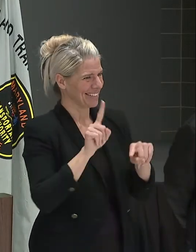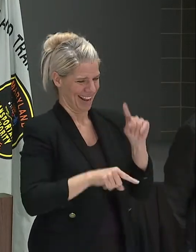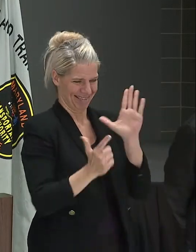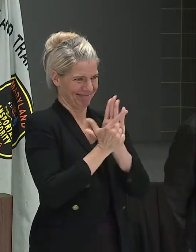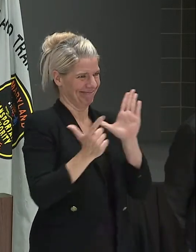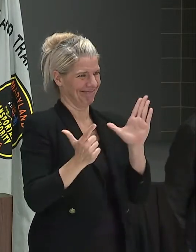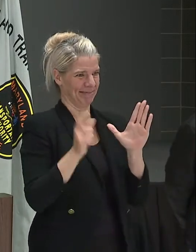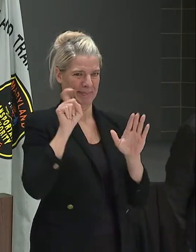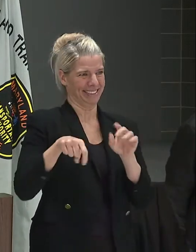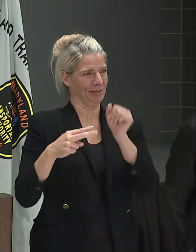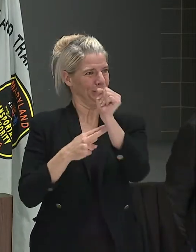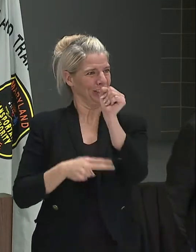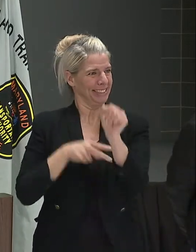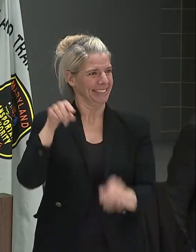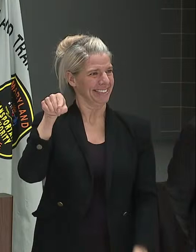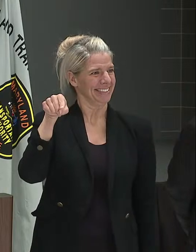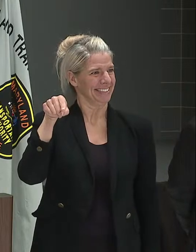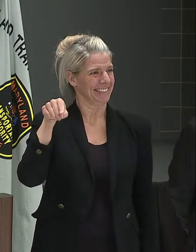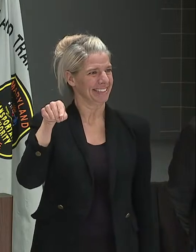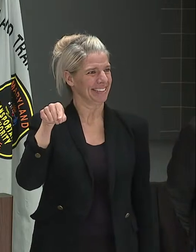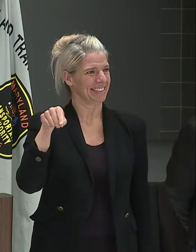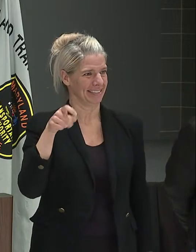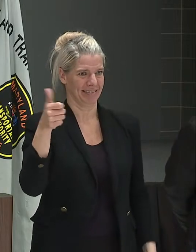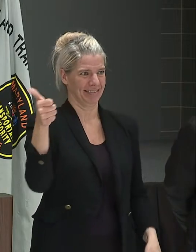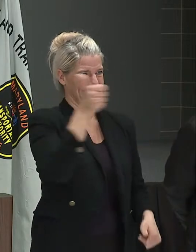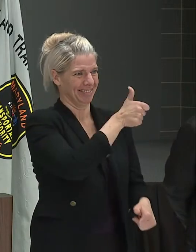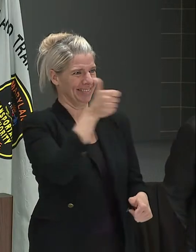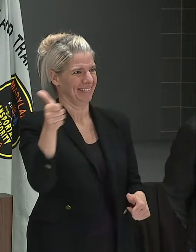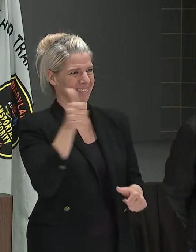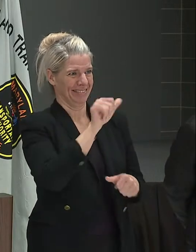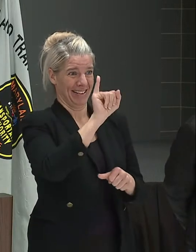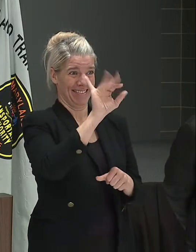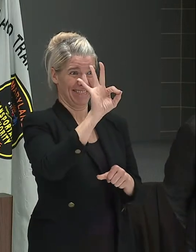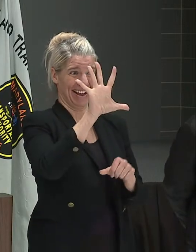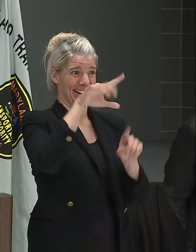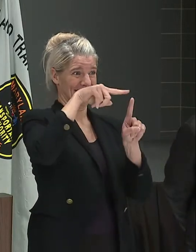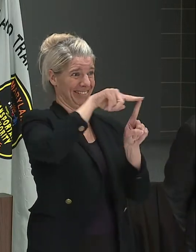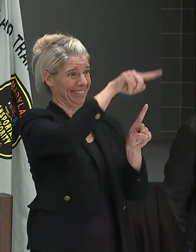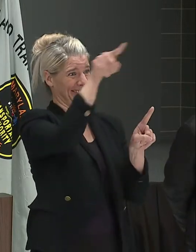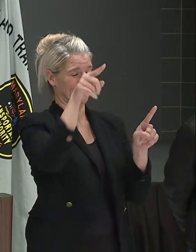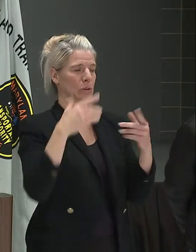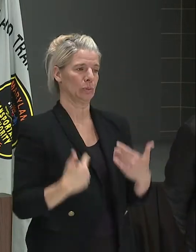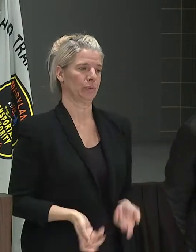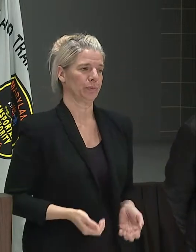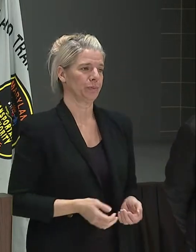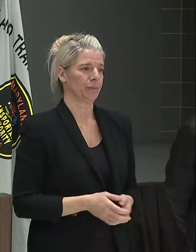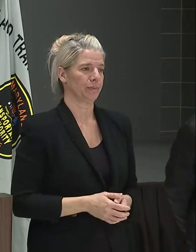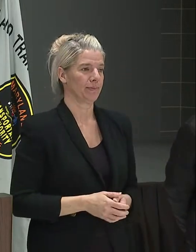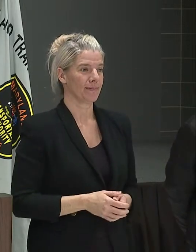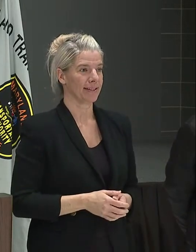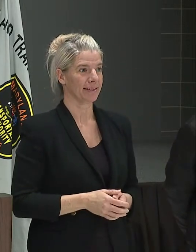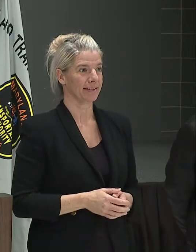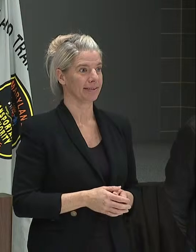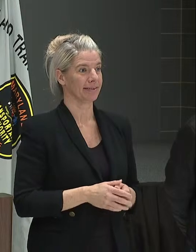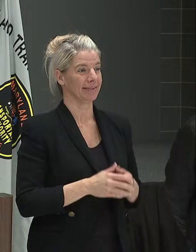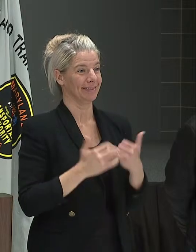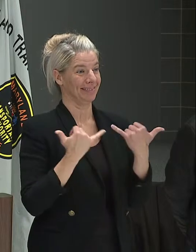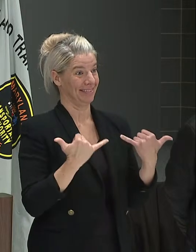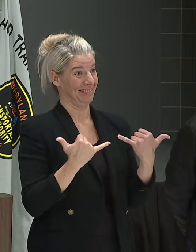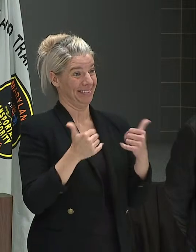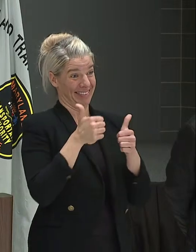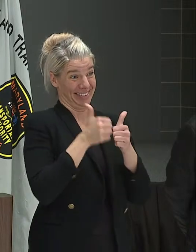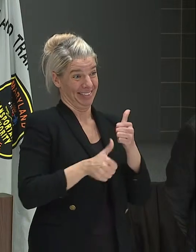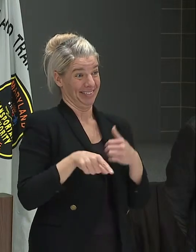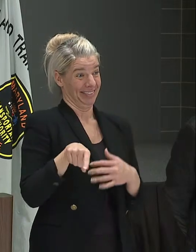ways that they could move along the I-95 corridor. So now, each and every one of those hazmat